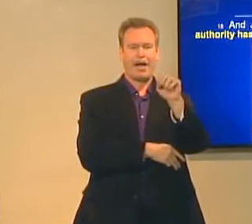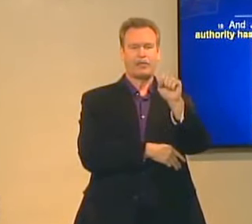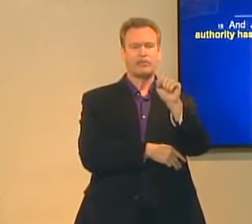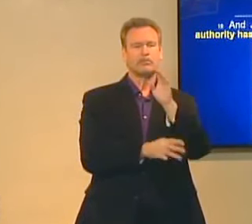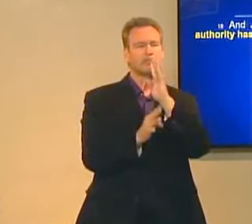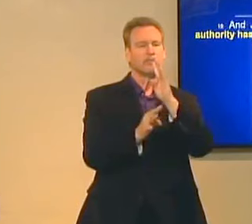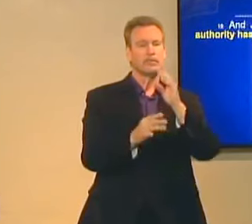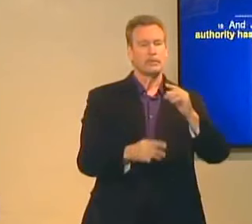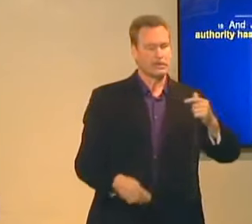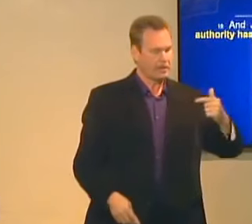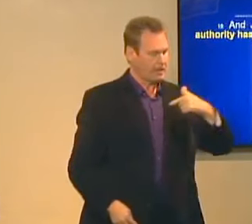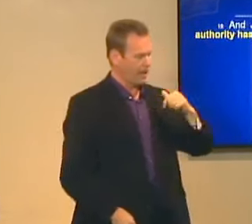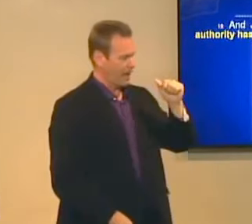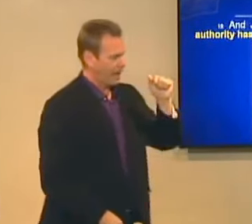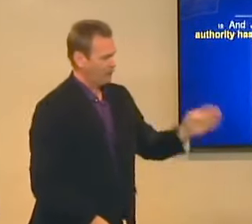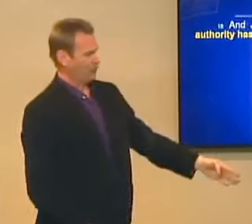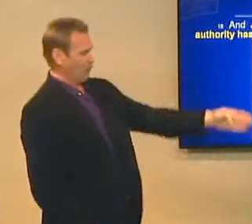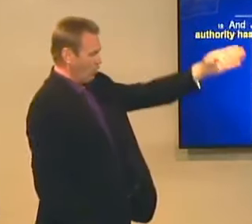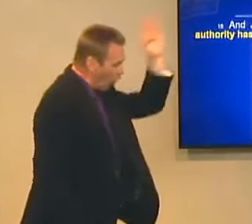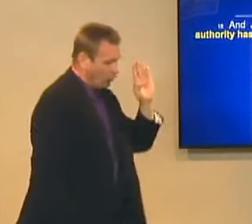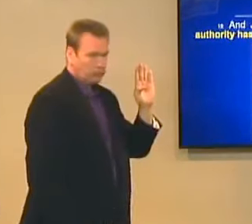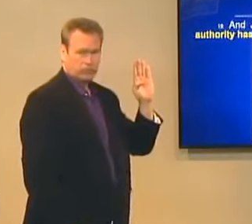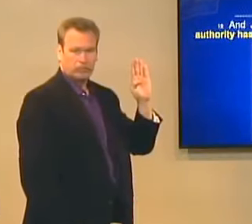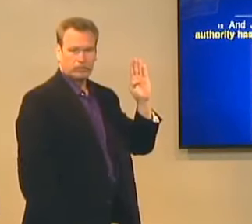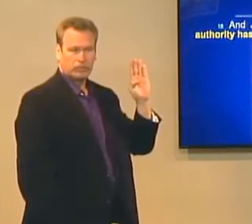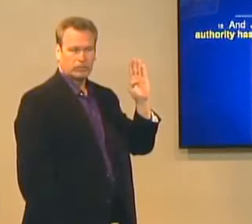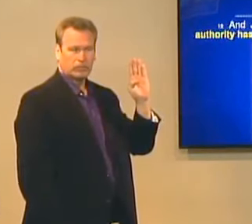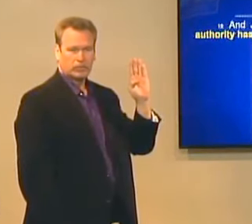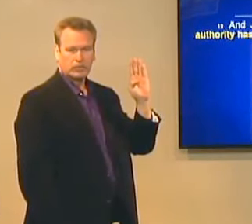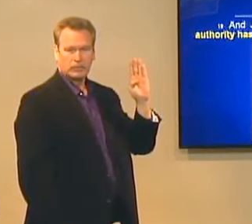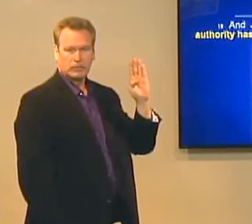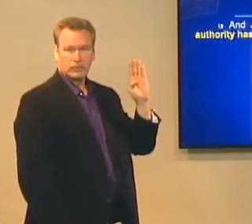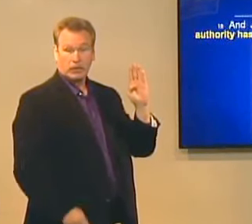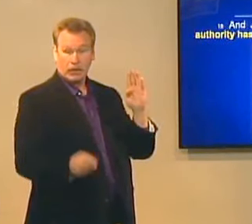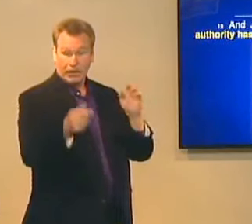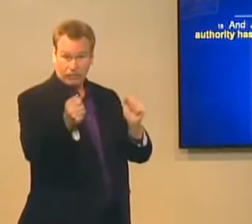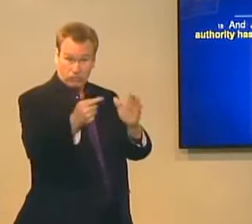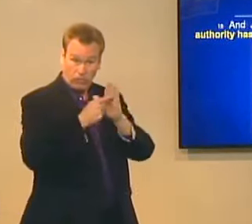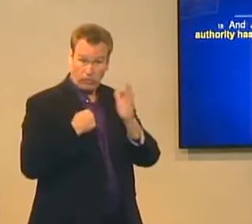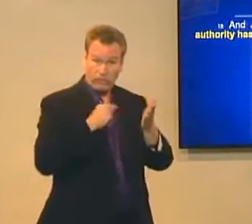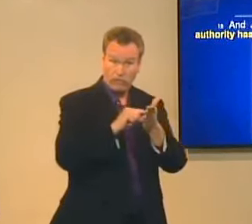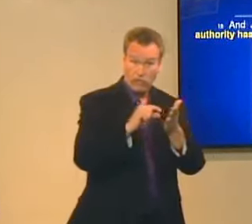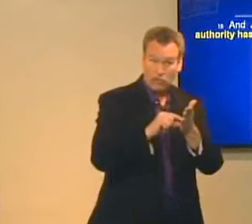And some people say they never see Jesus Christ say, I am God. They say that He never claimed that.